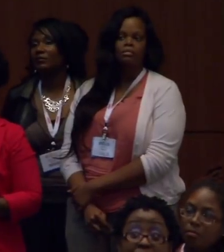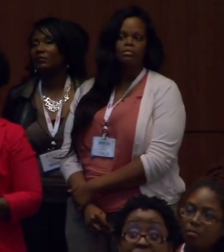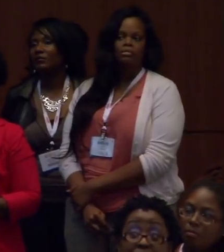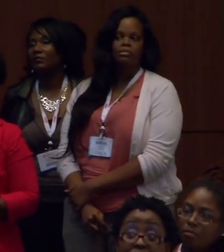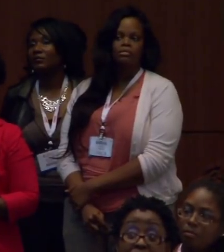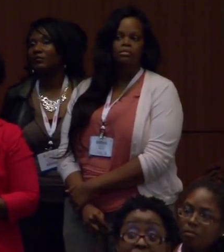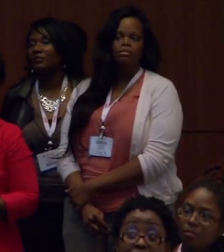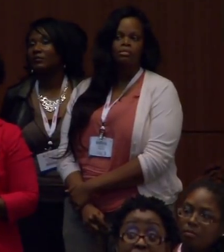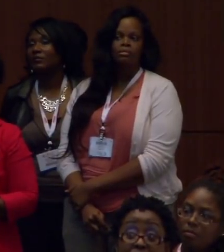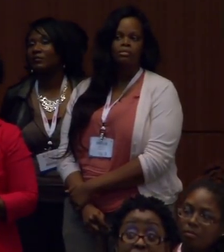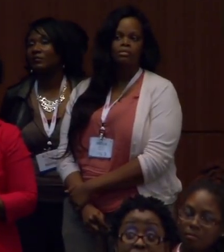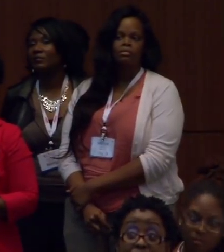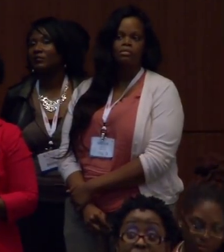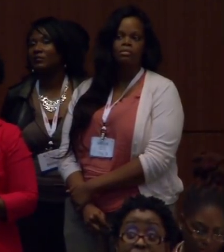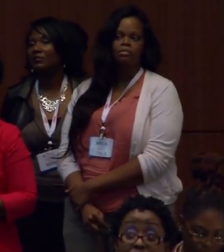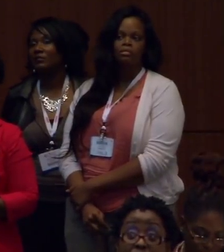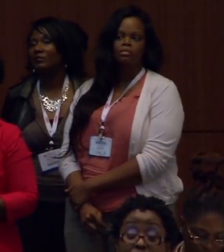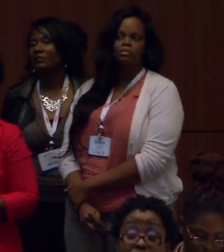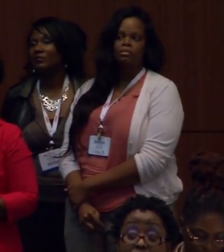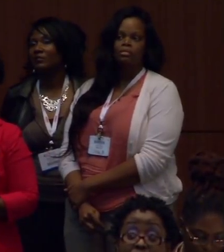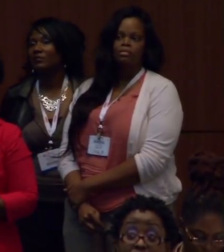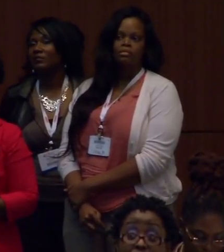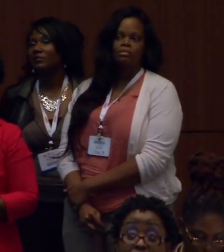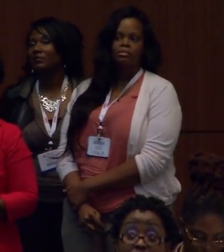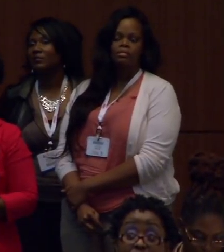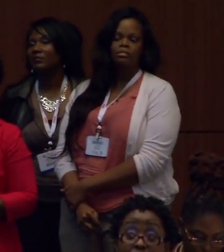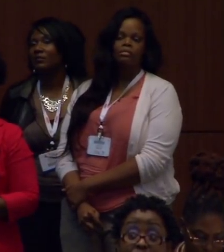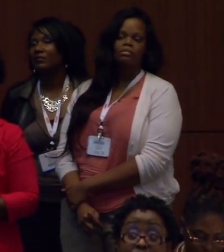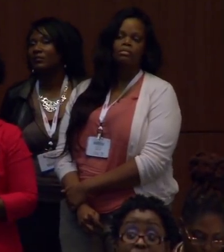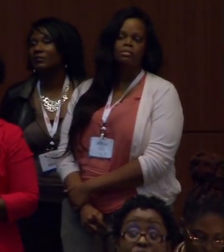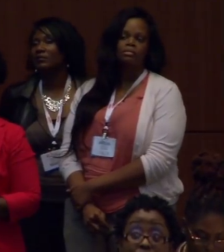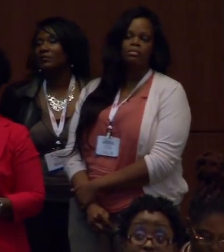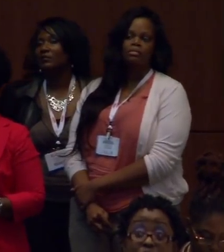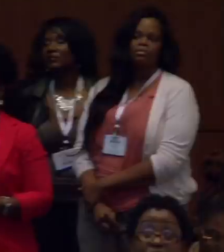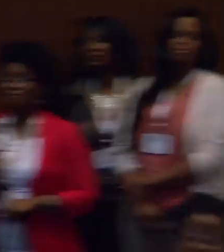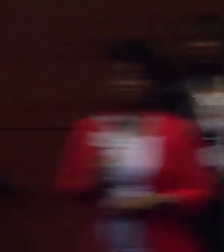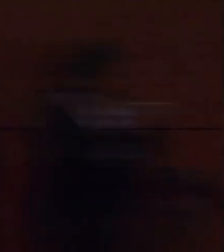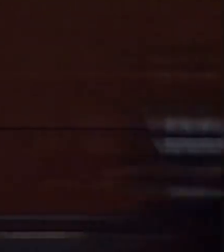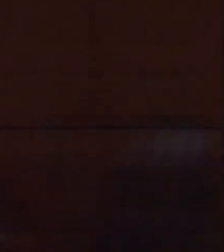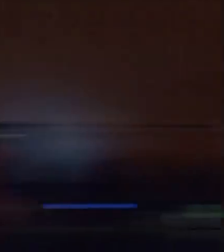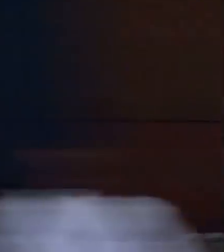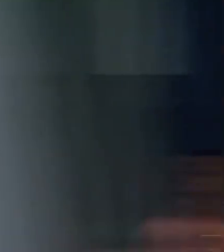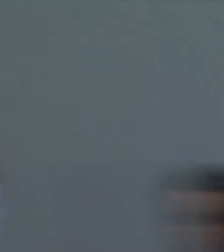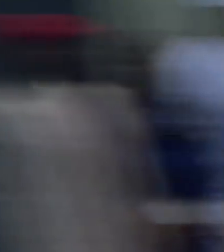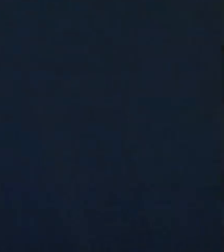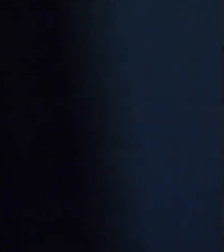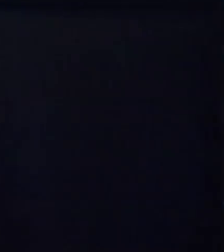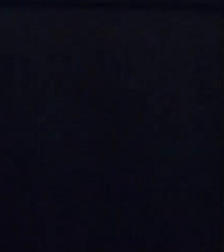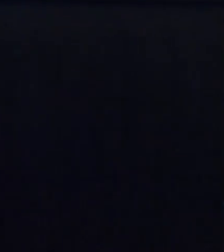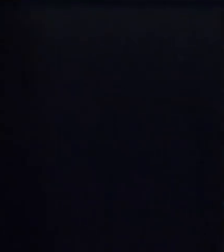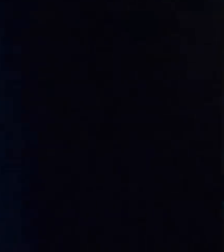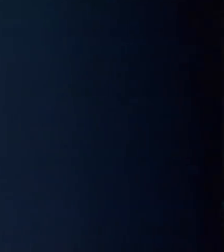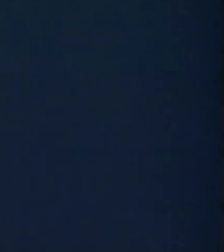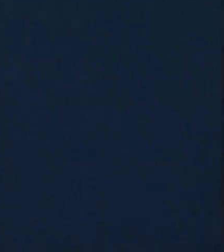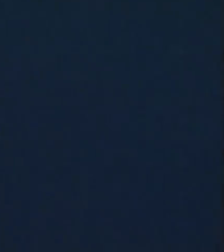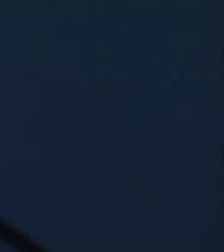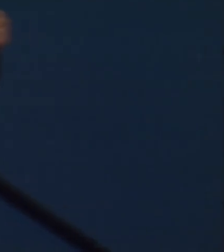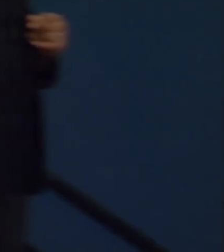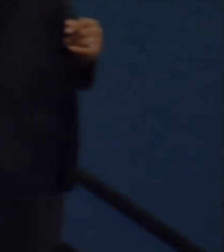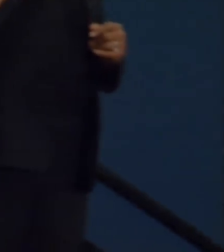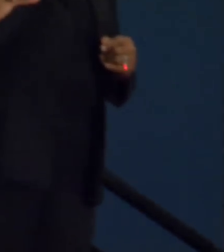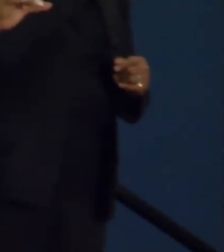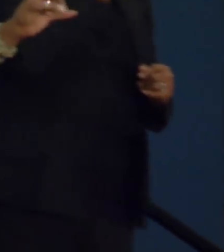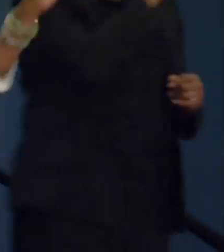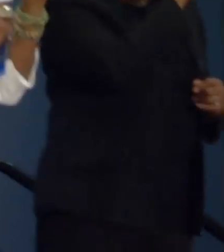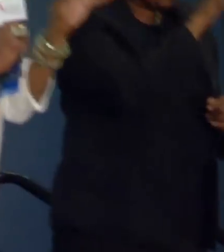ask. I'm not asking the right question. No, it's not that it's not the right question. There's something you want to know, and you're not asking